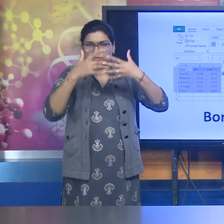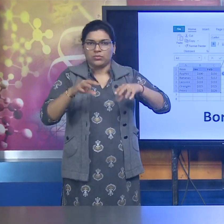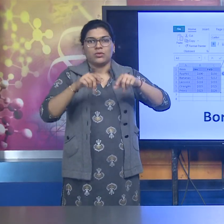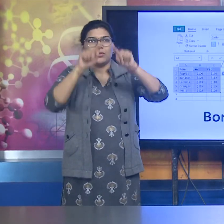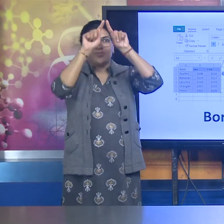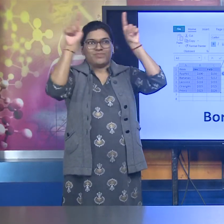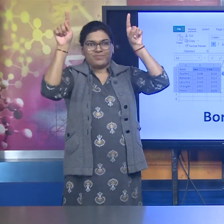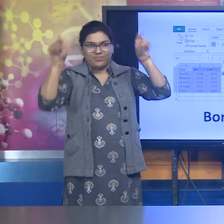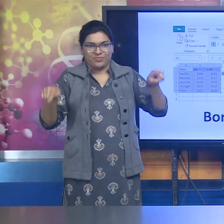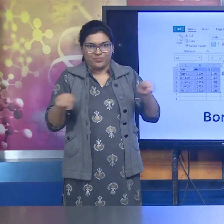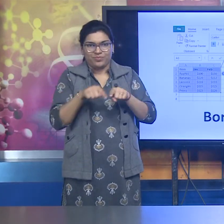Border.